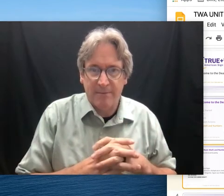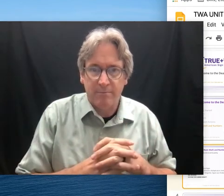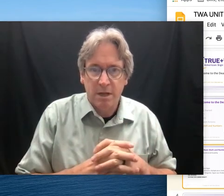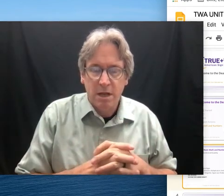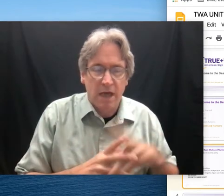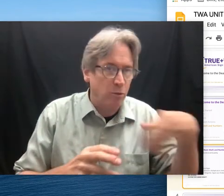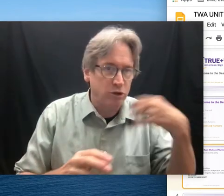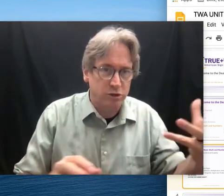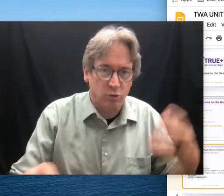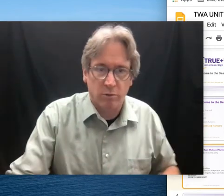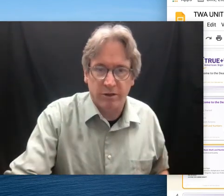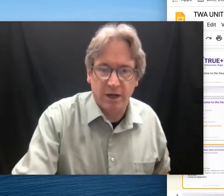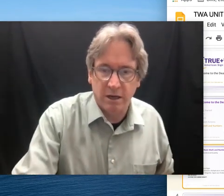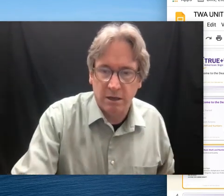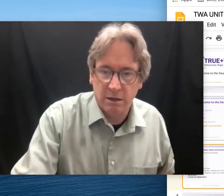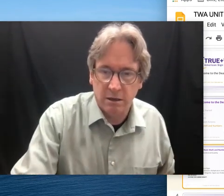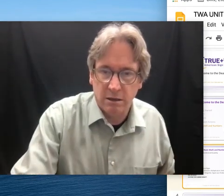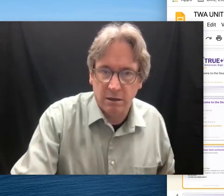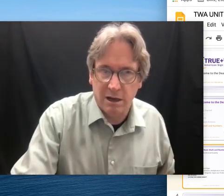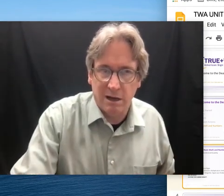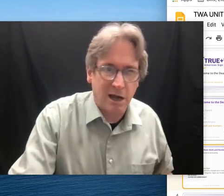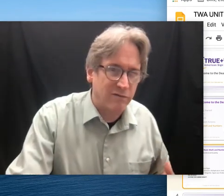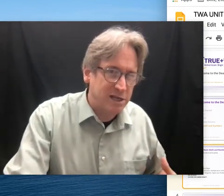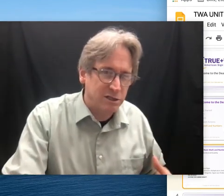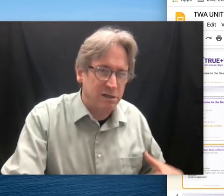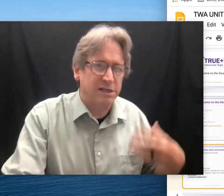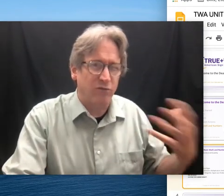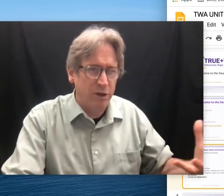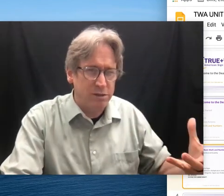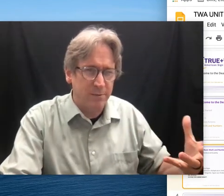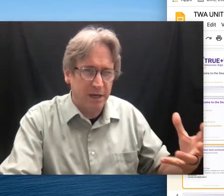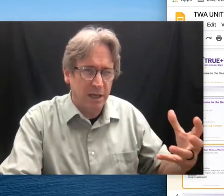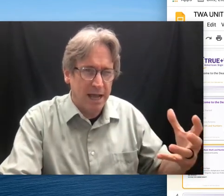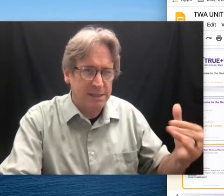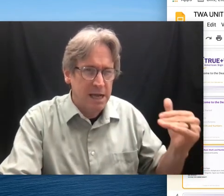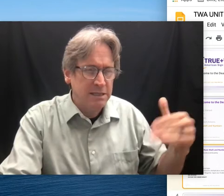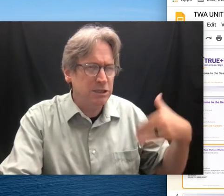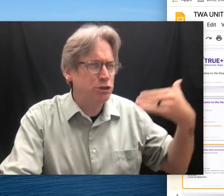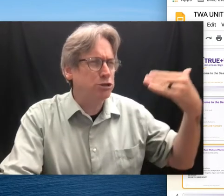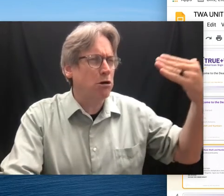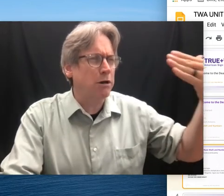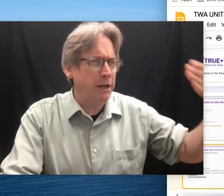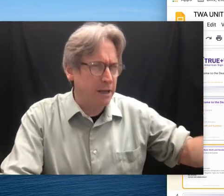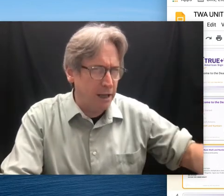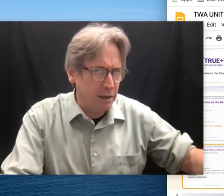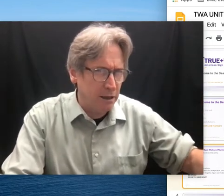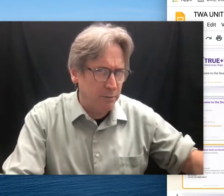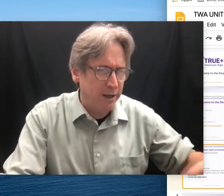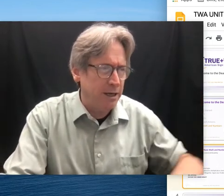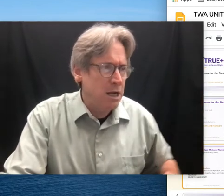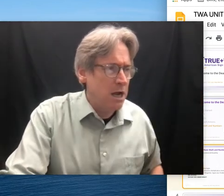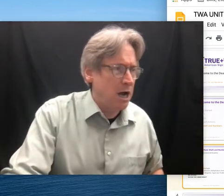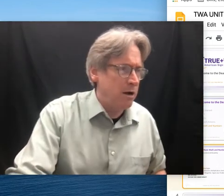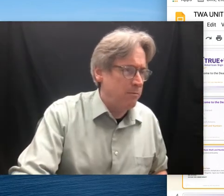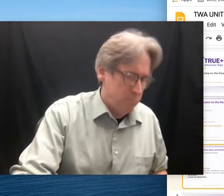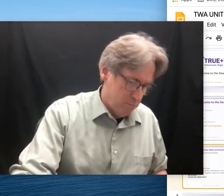to that, and then we'll do some more with conversational stuff. We'll use them in class, starting in a little